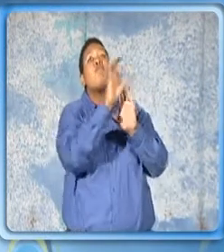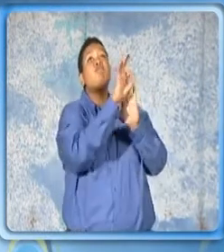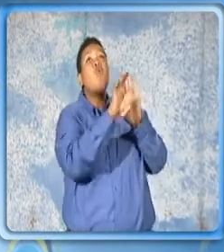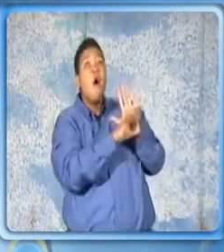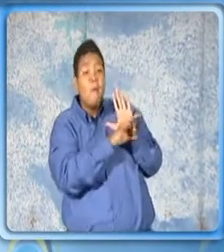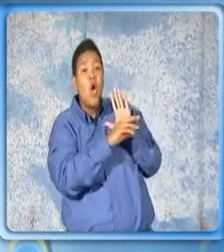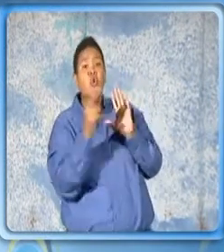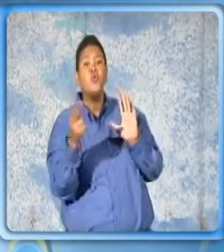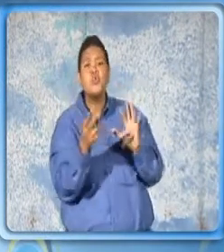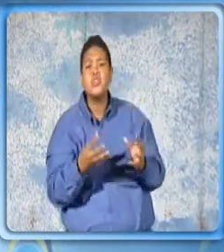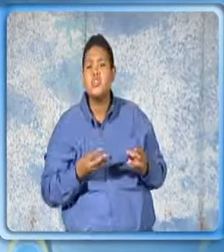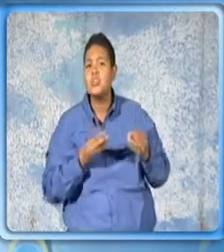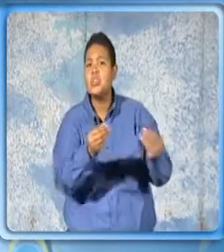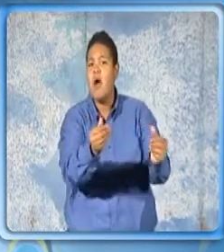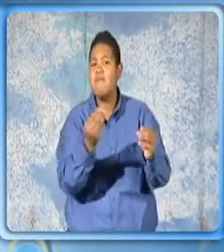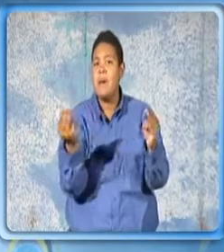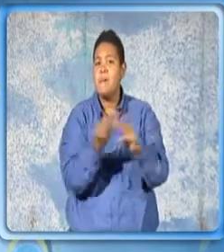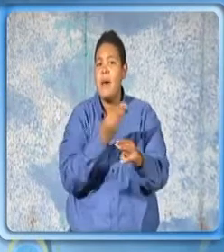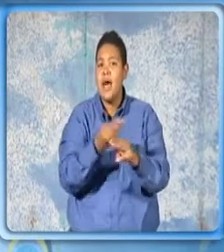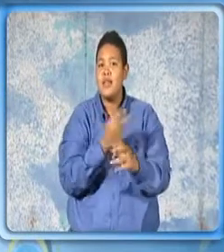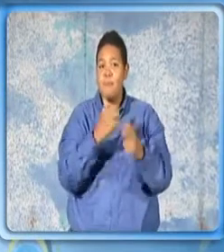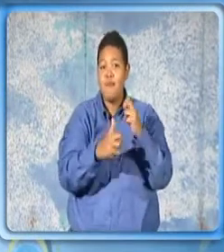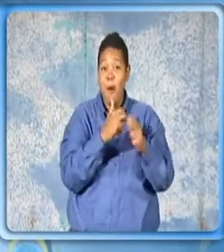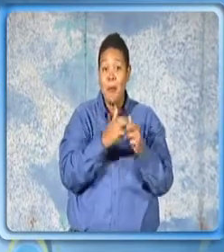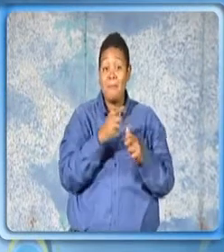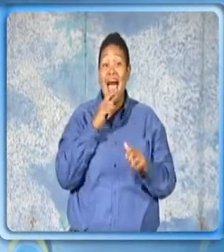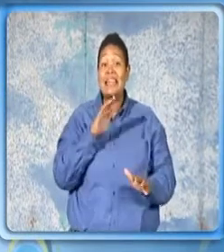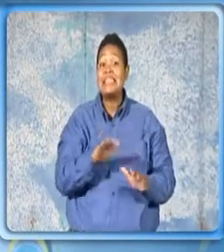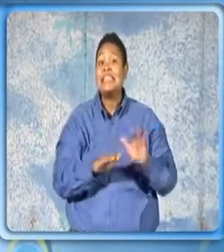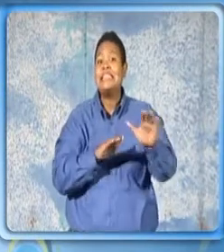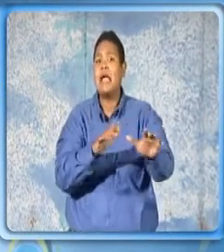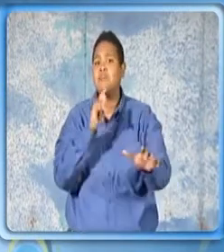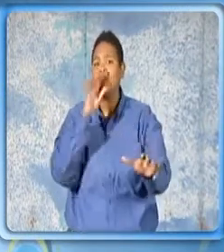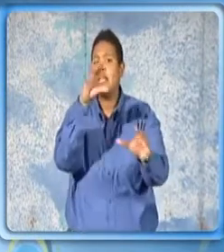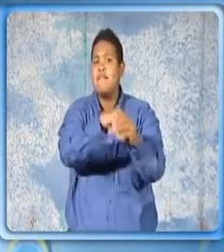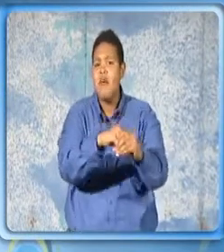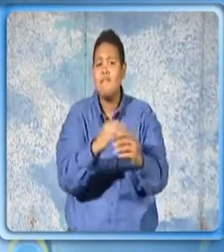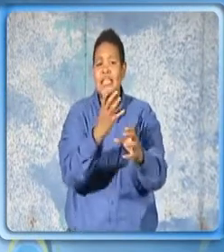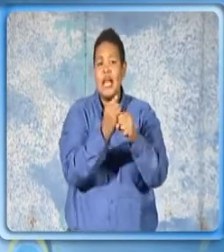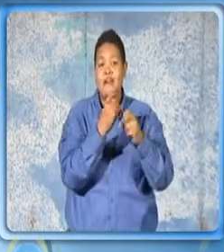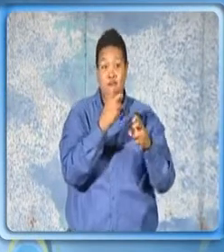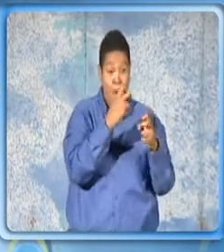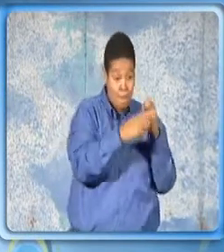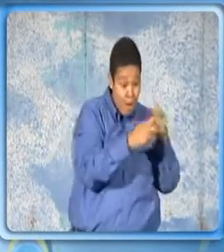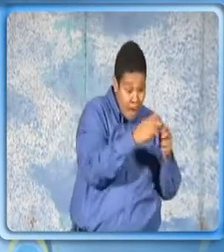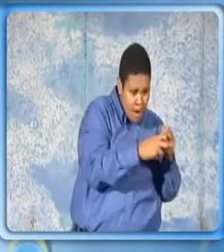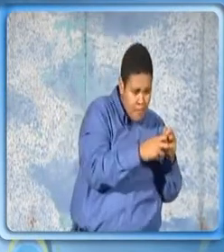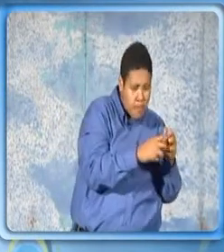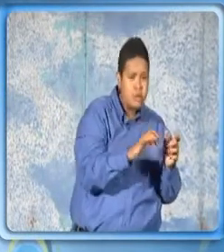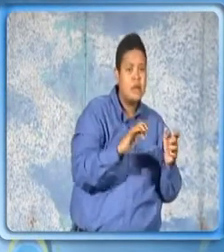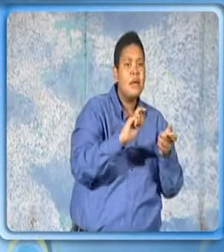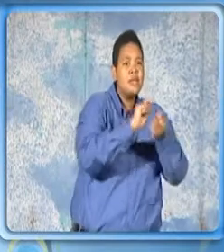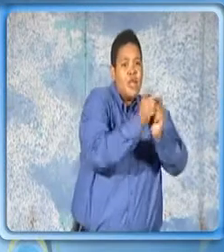in solving mathematical problems and the steps involved in getting from problem to solution.